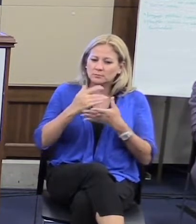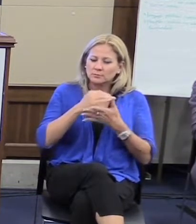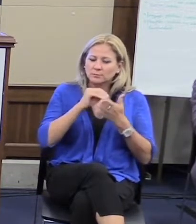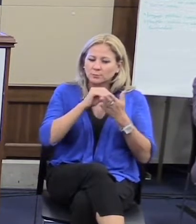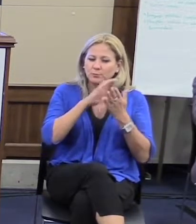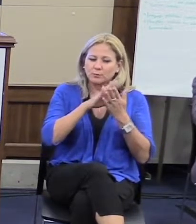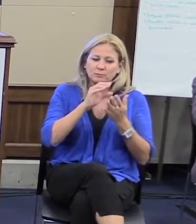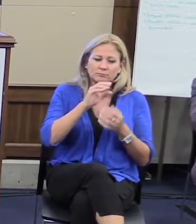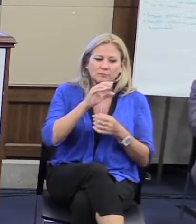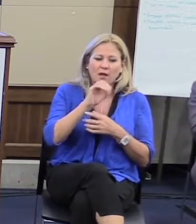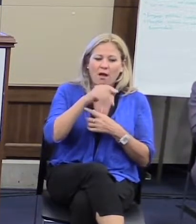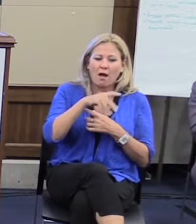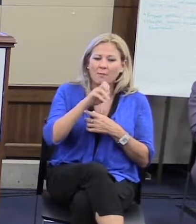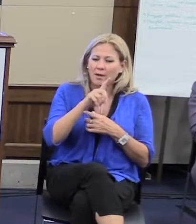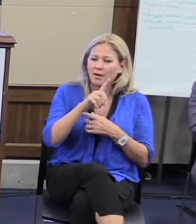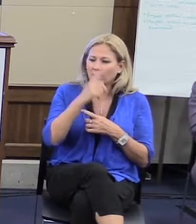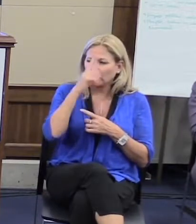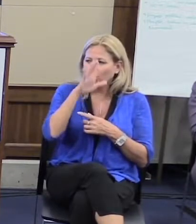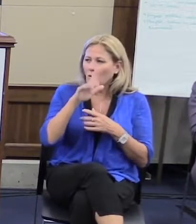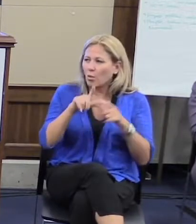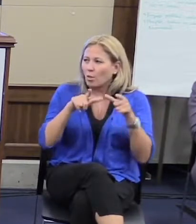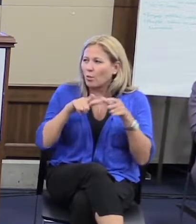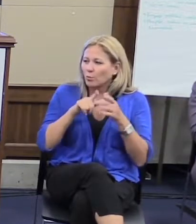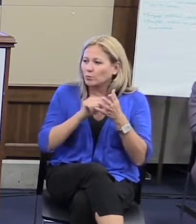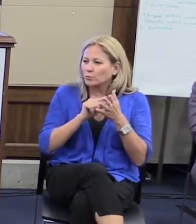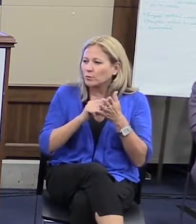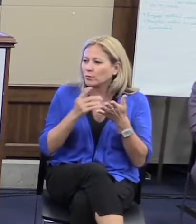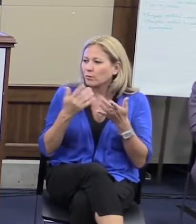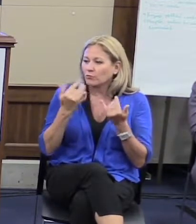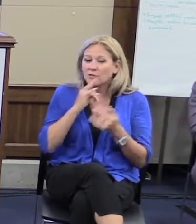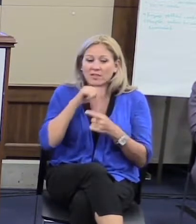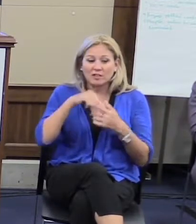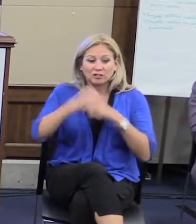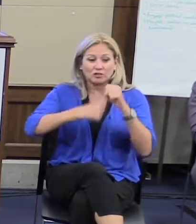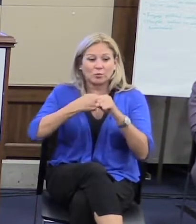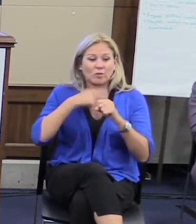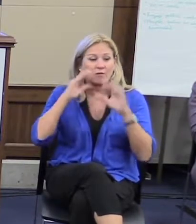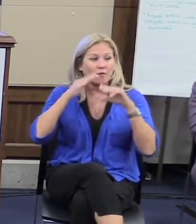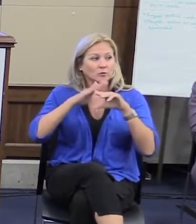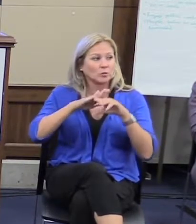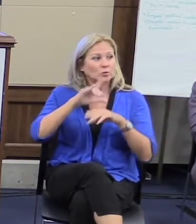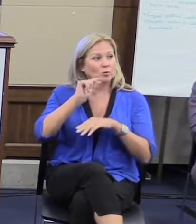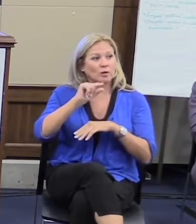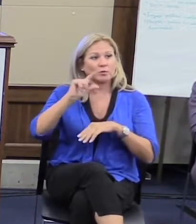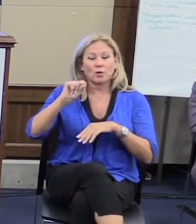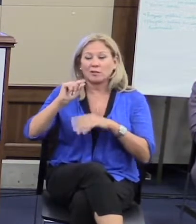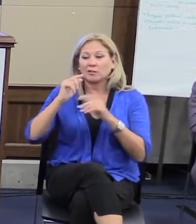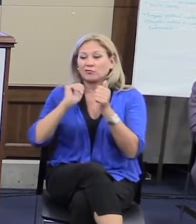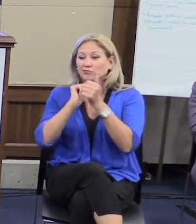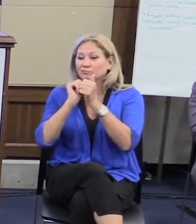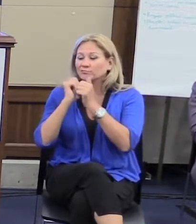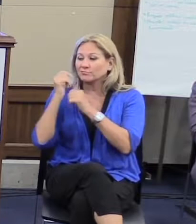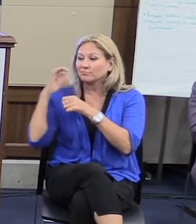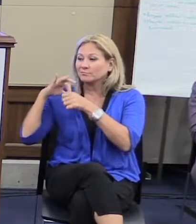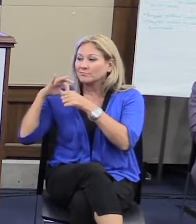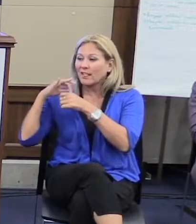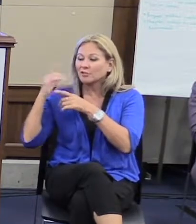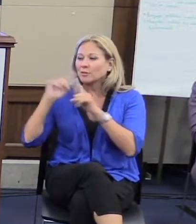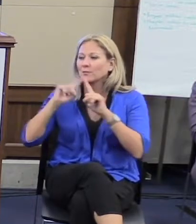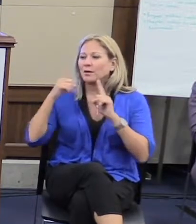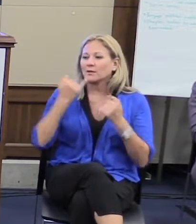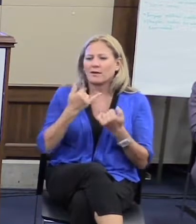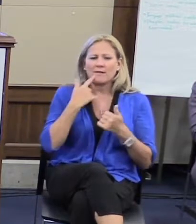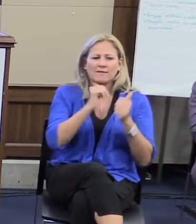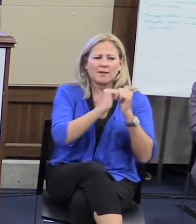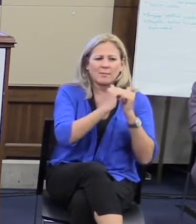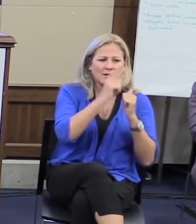local paper. Also this year, obviously everybody's really focused on the 2020 races, but there's competitive governor's